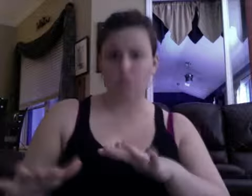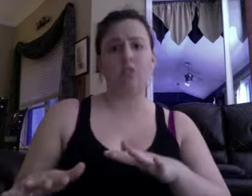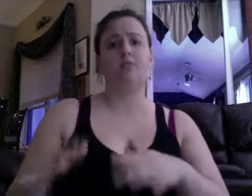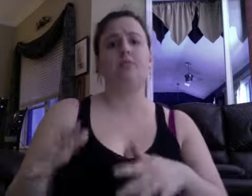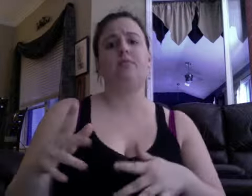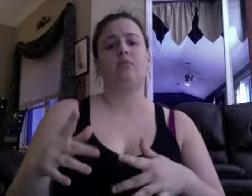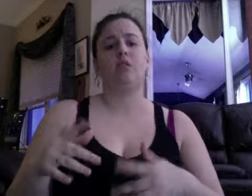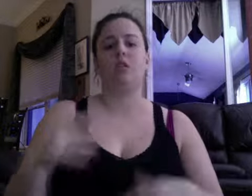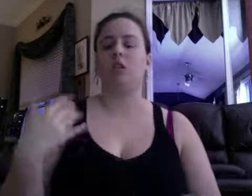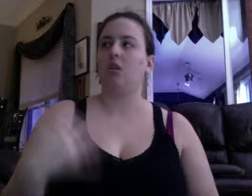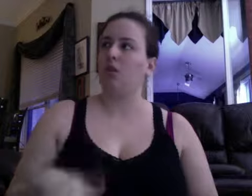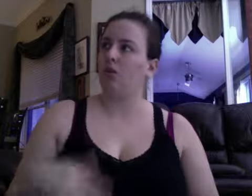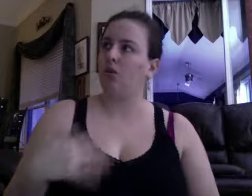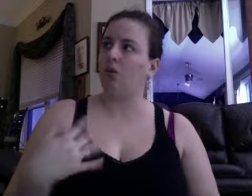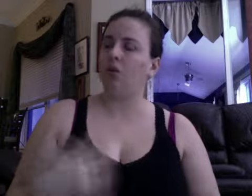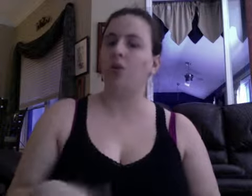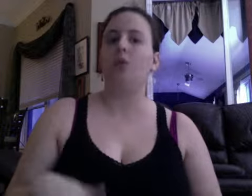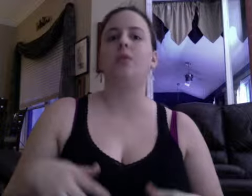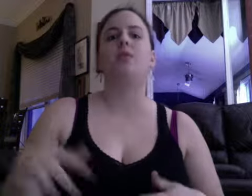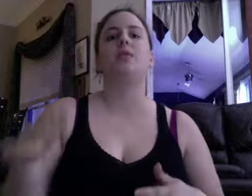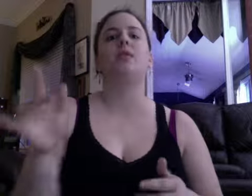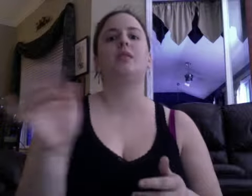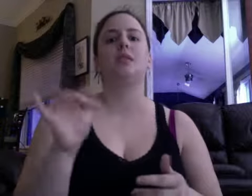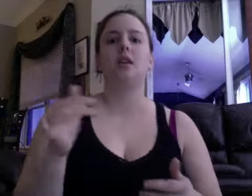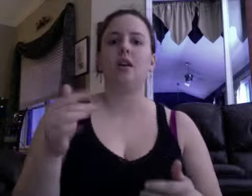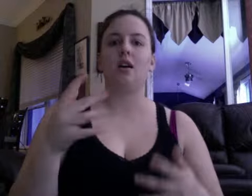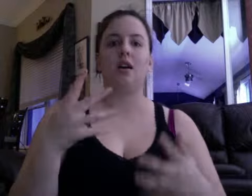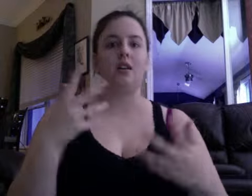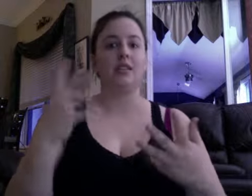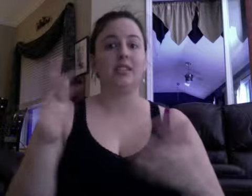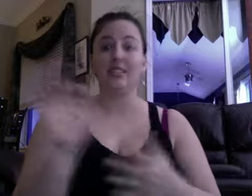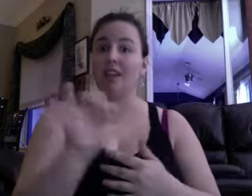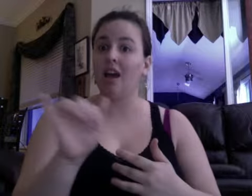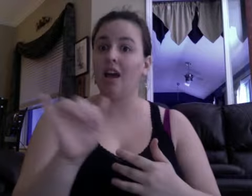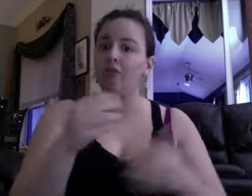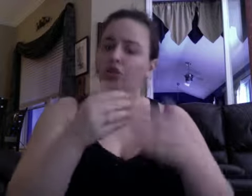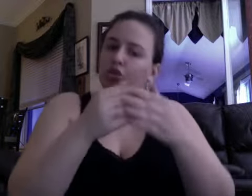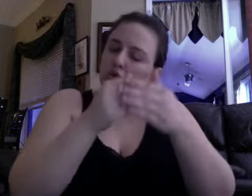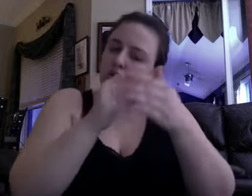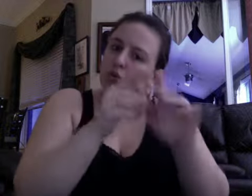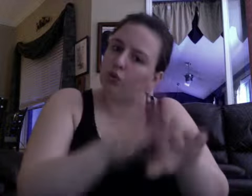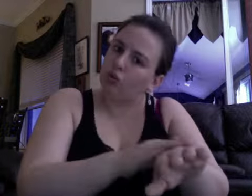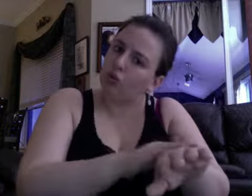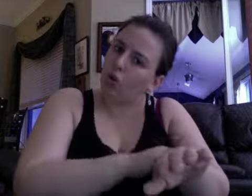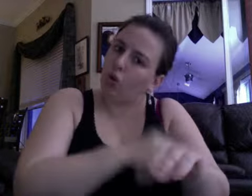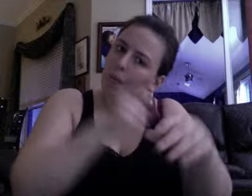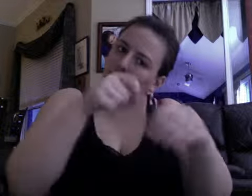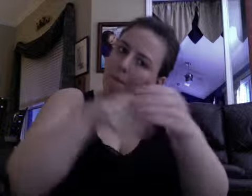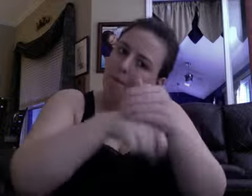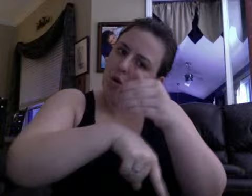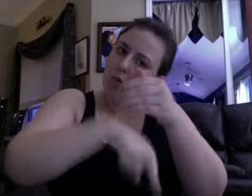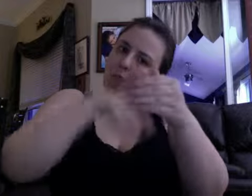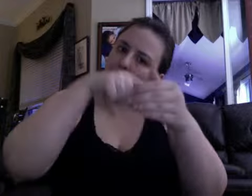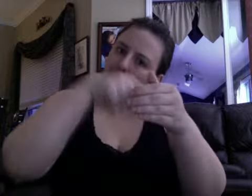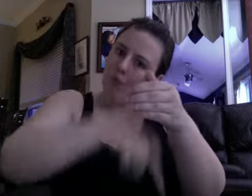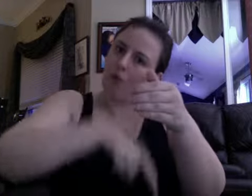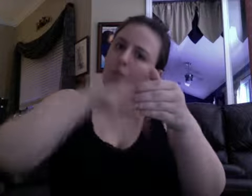it's just like a slow trickle, just like a faucet. So the heart is very special in that it